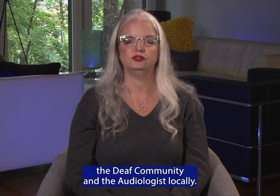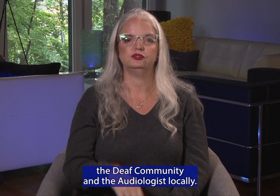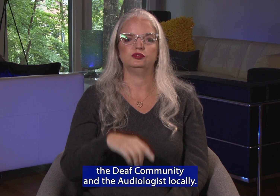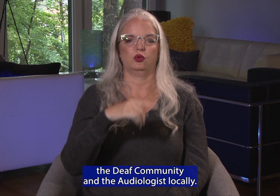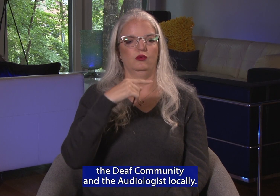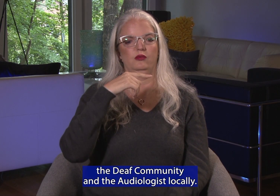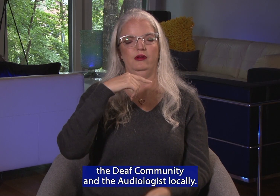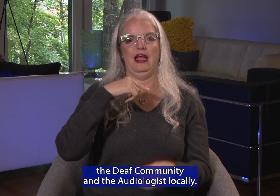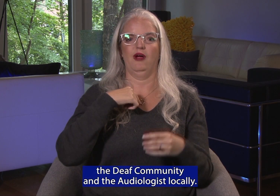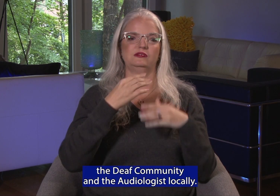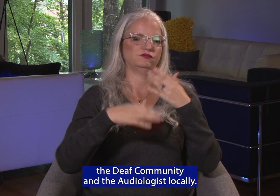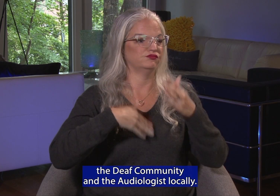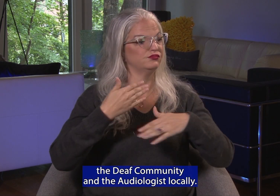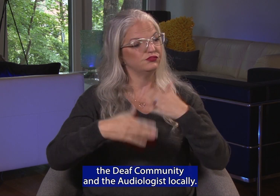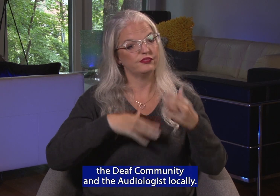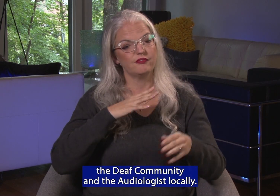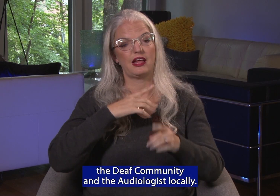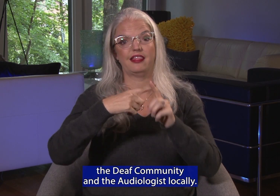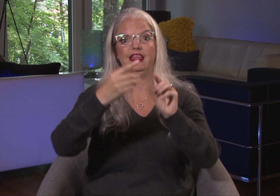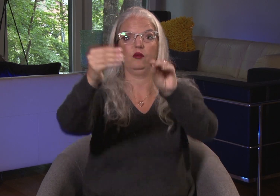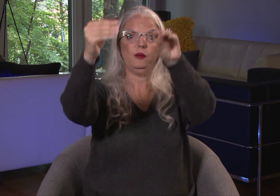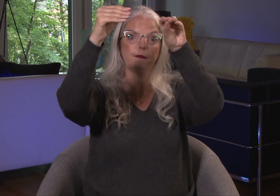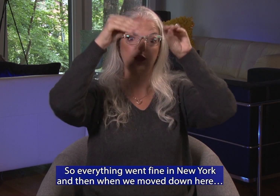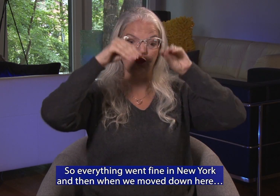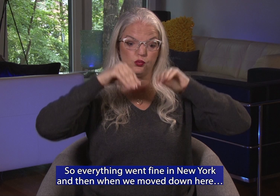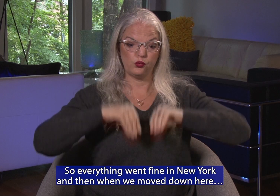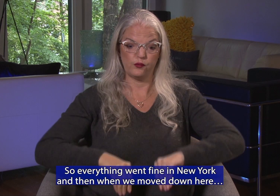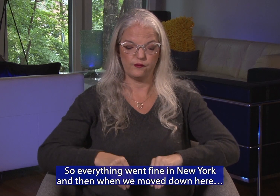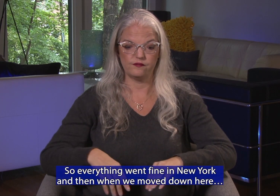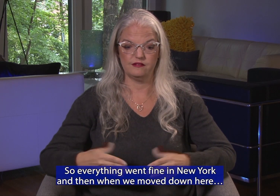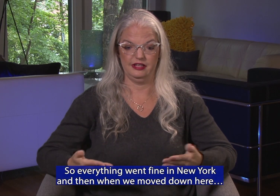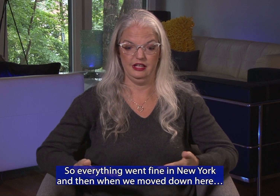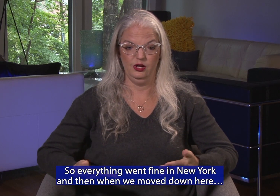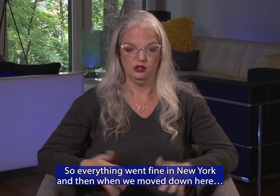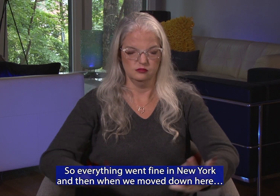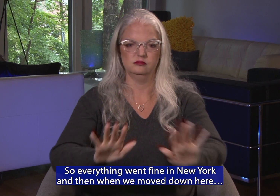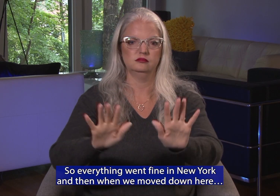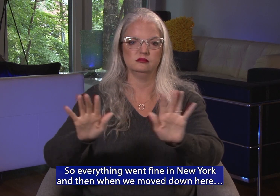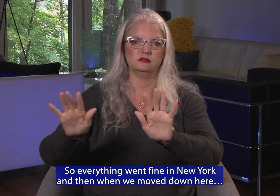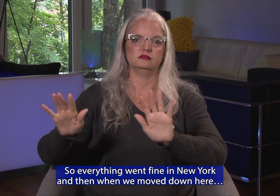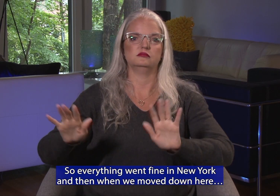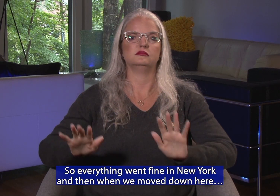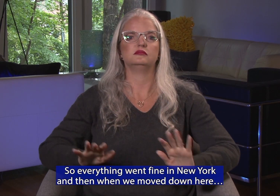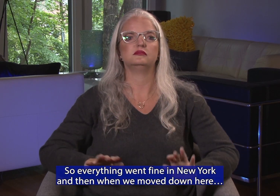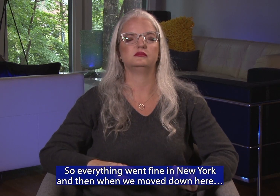and the audiologists locally. So everything went fine in New York. And then when we moved down here,